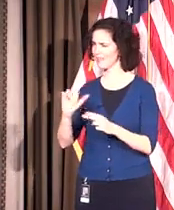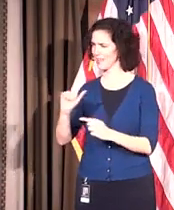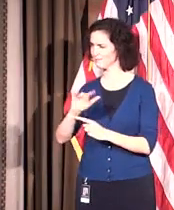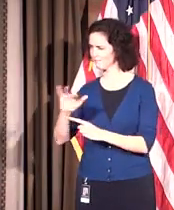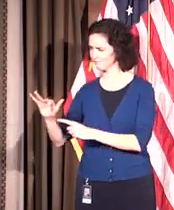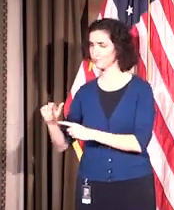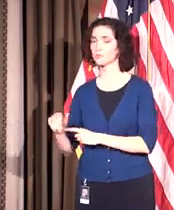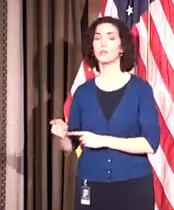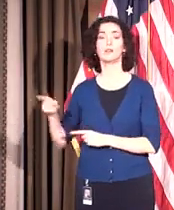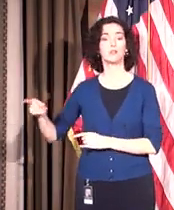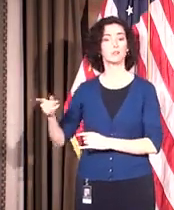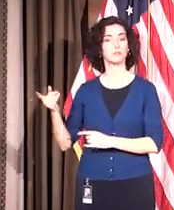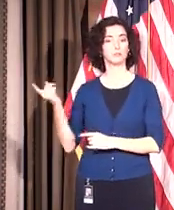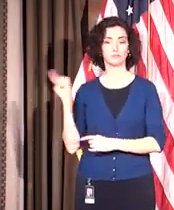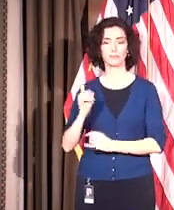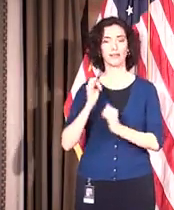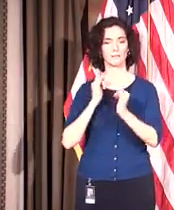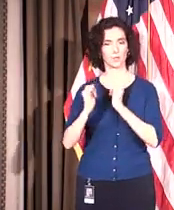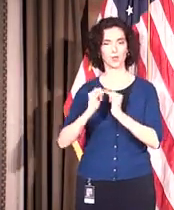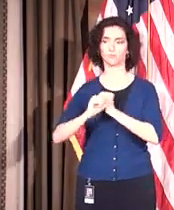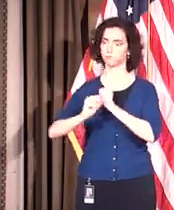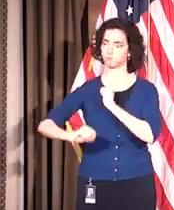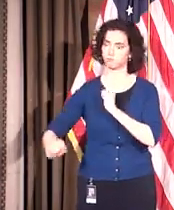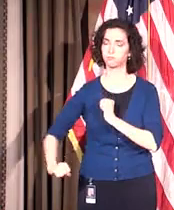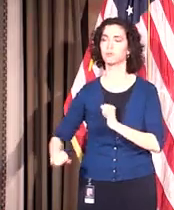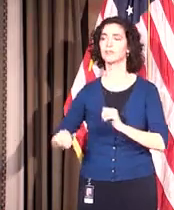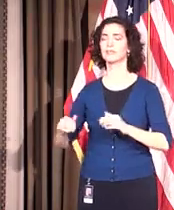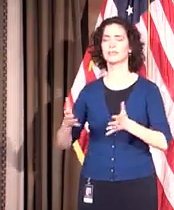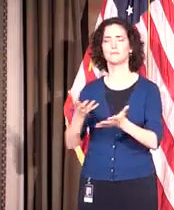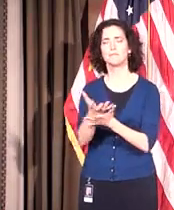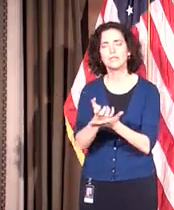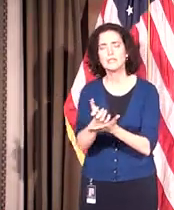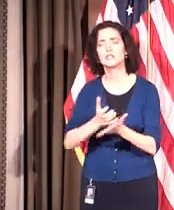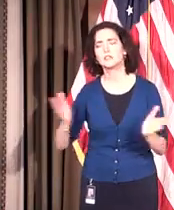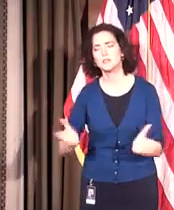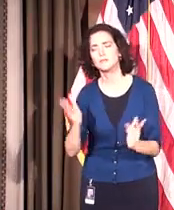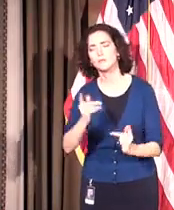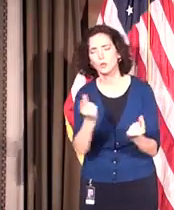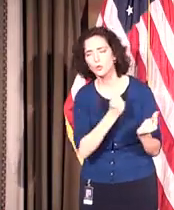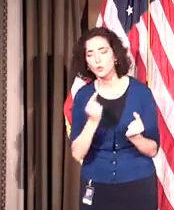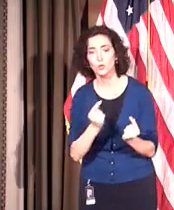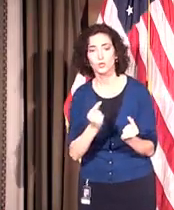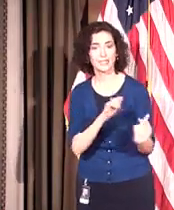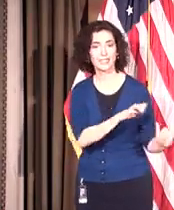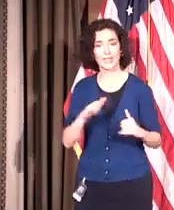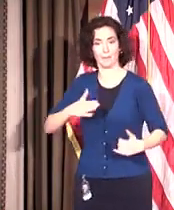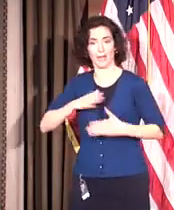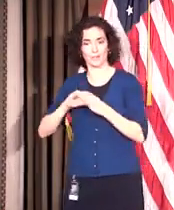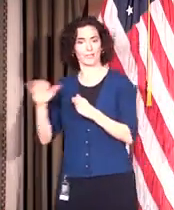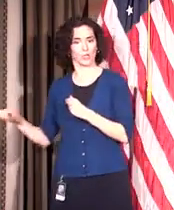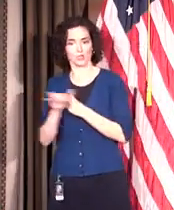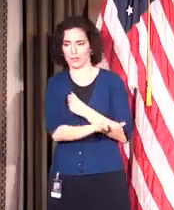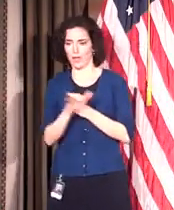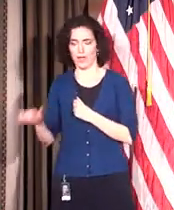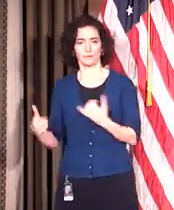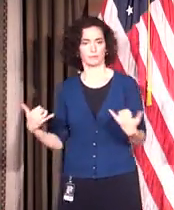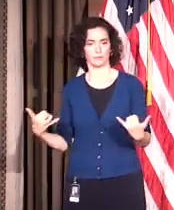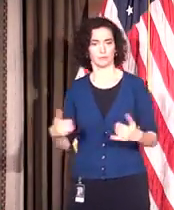giving very long interviews, imploring people to do the exact same thing that I'm talking about here today.